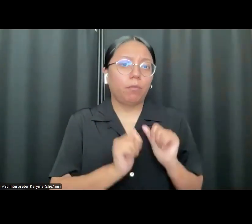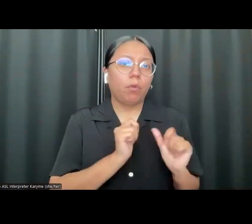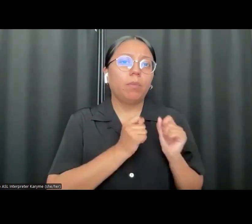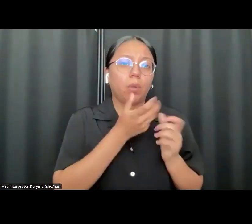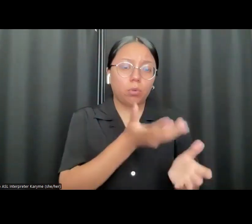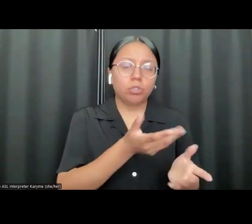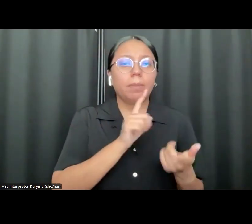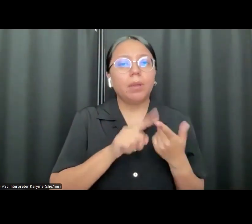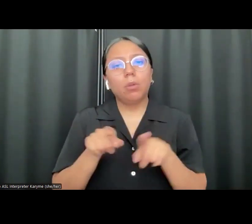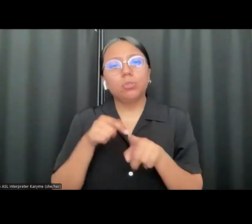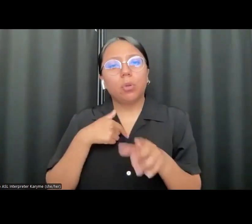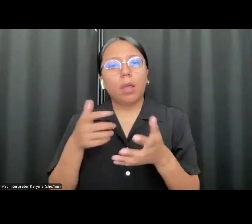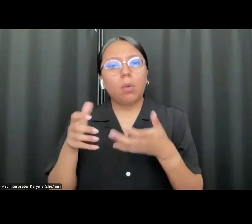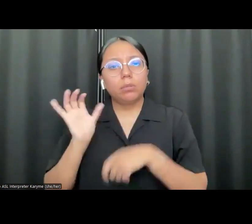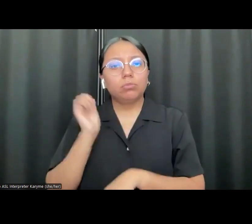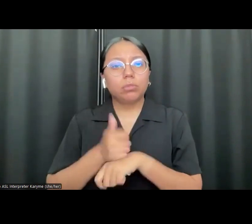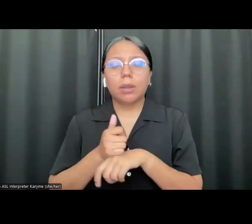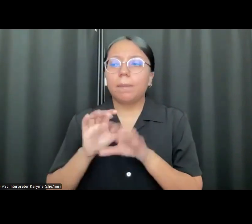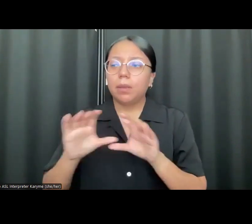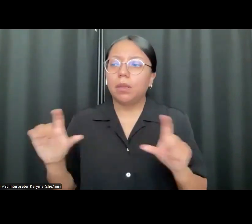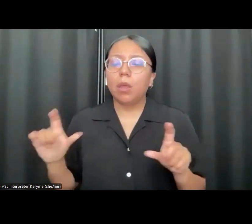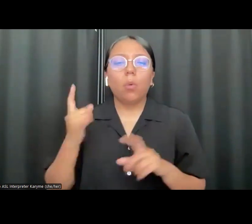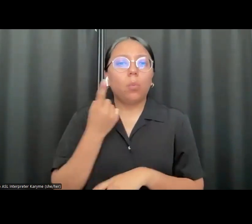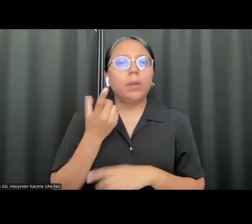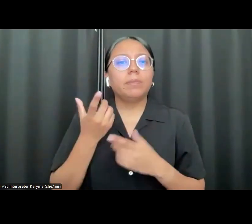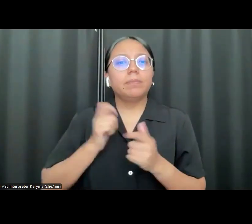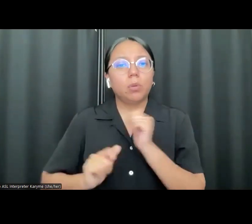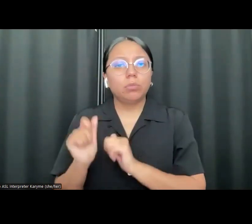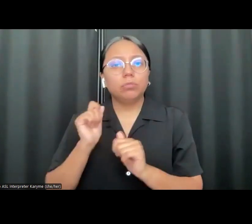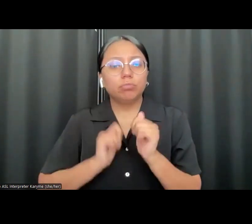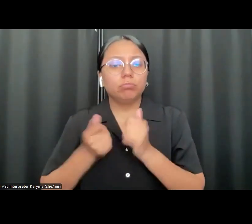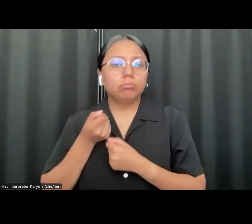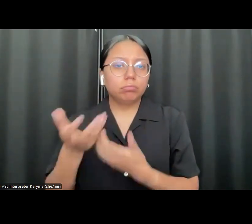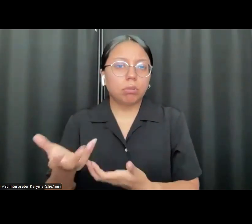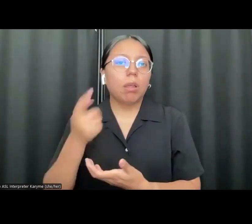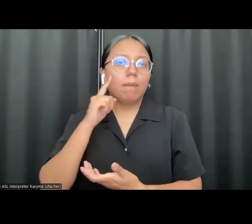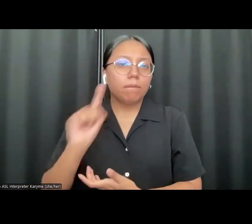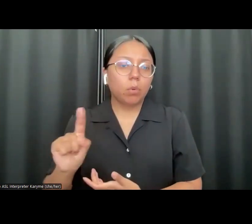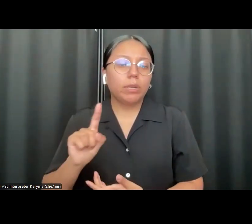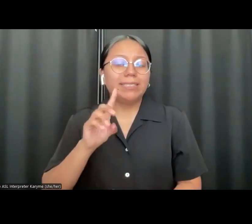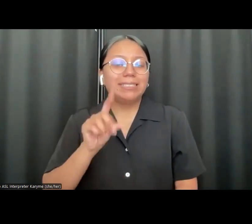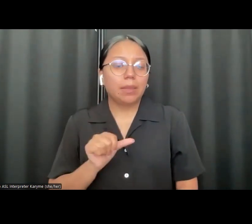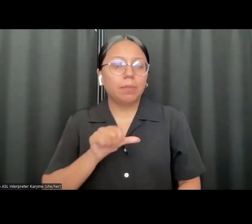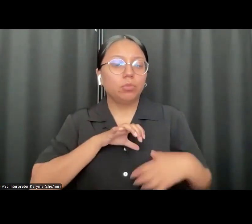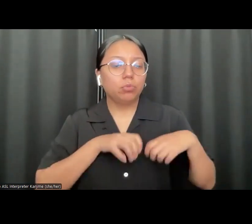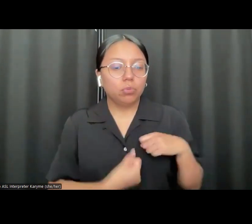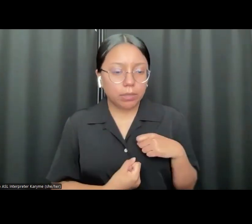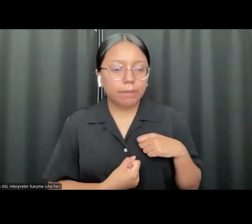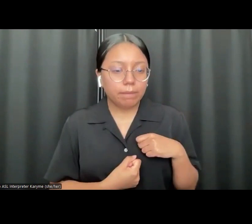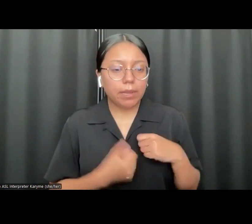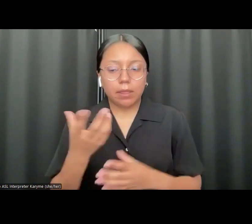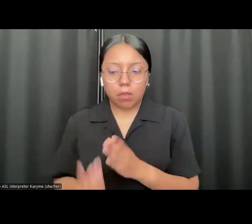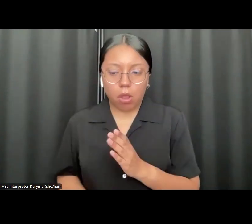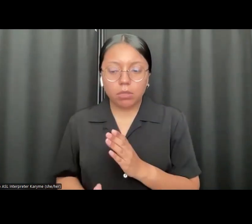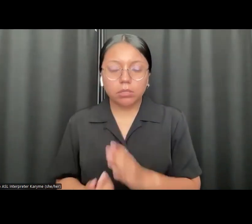loss. Because the conditions that gathering was happening in was it was 2023 and most of us had not been in